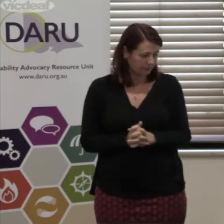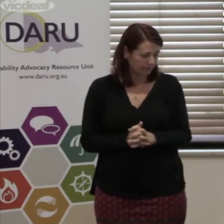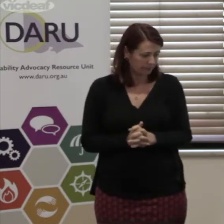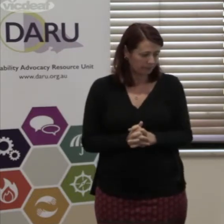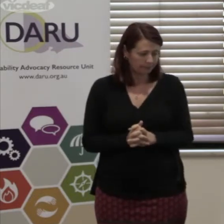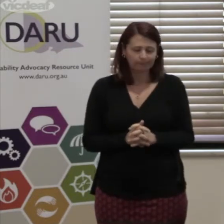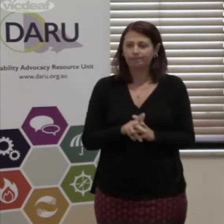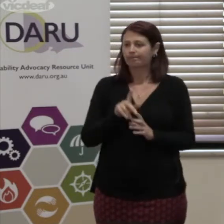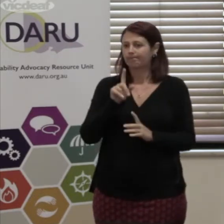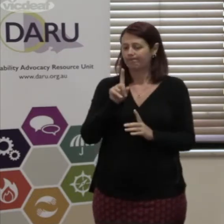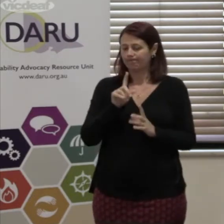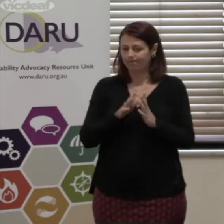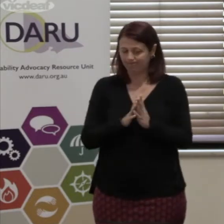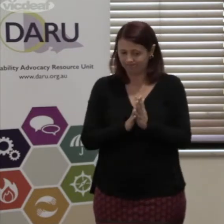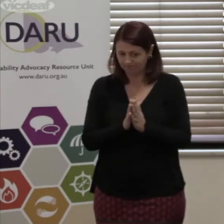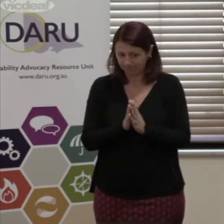oh, and the other thing that the